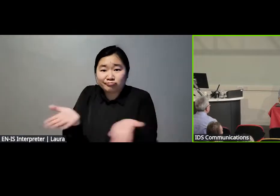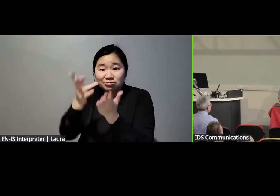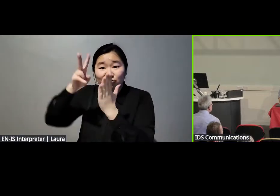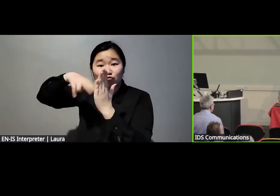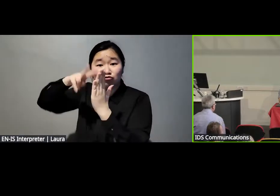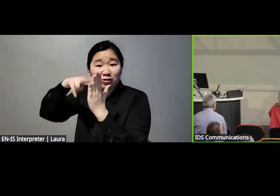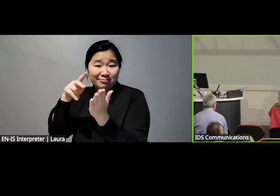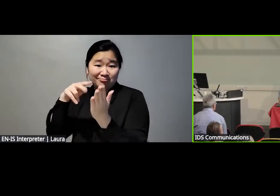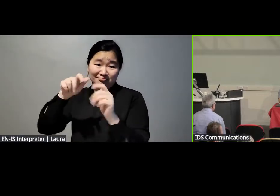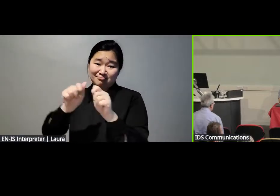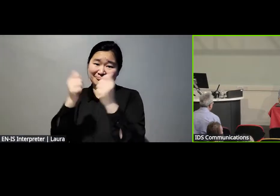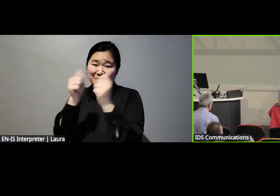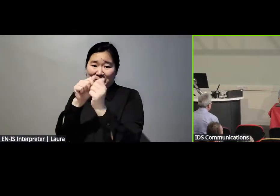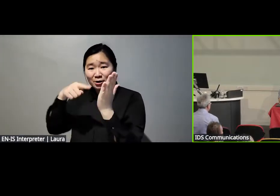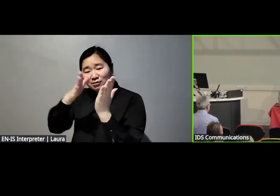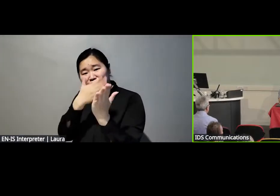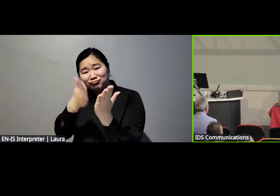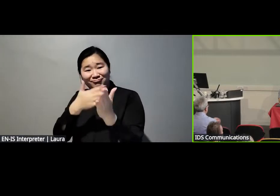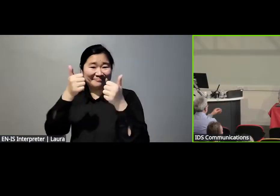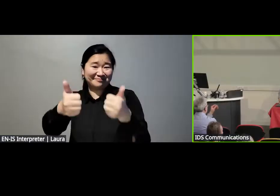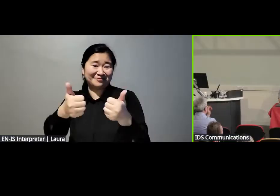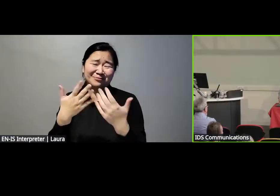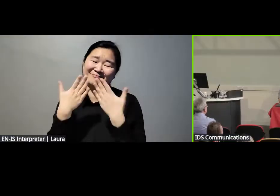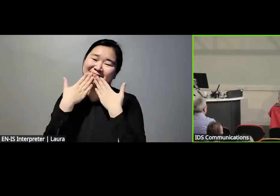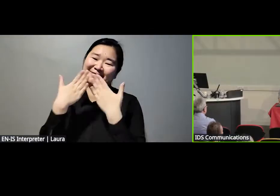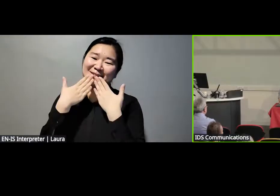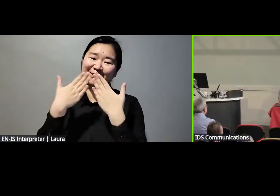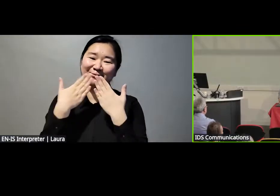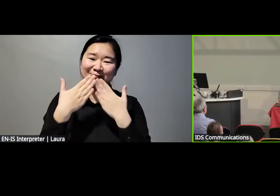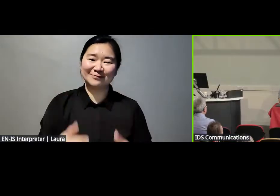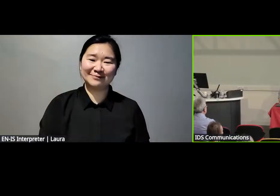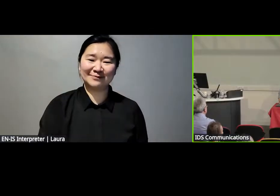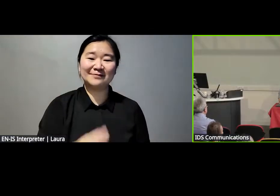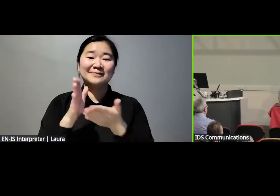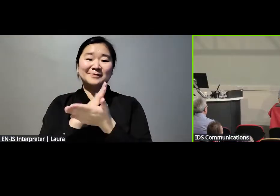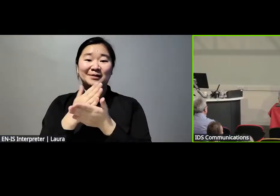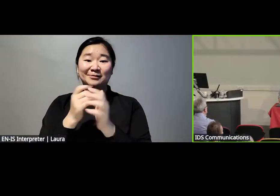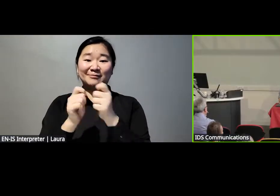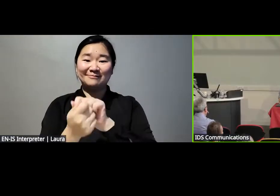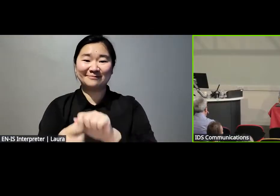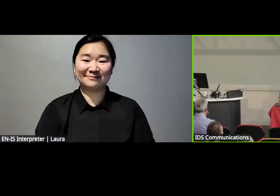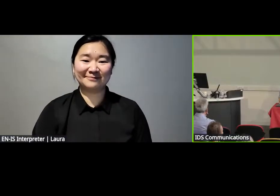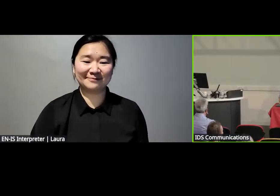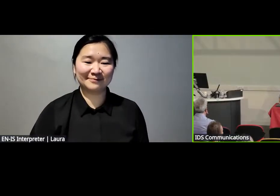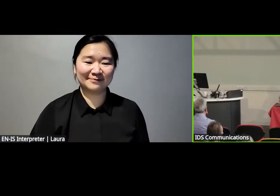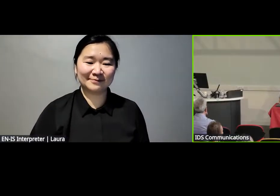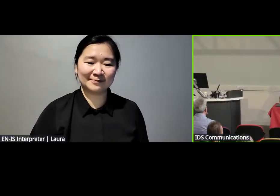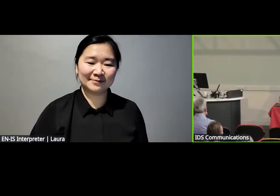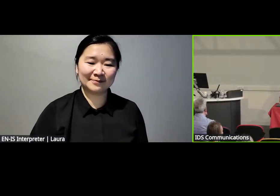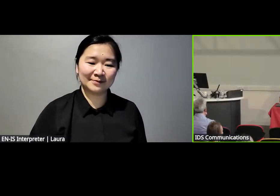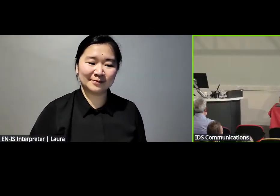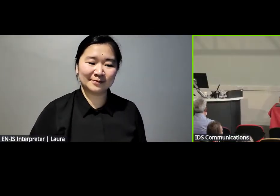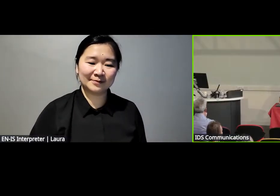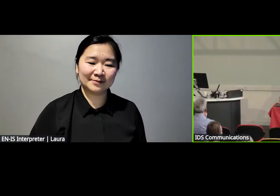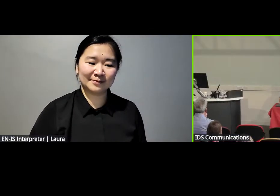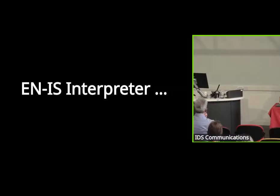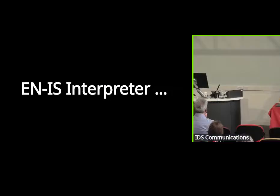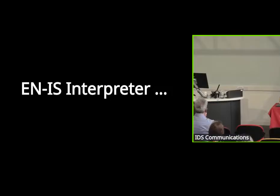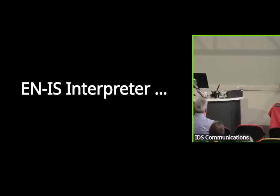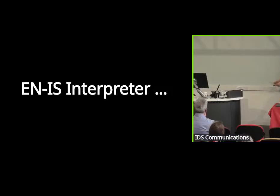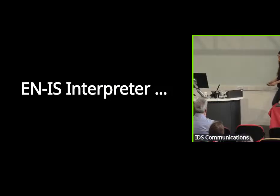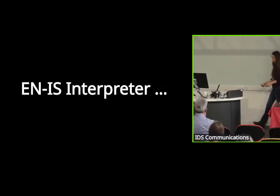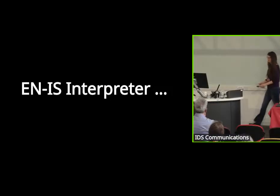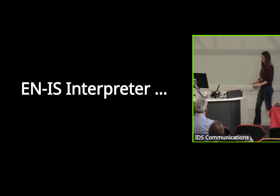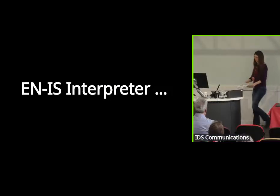it. We'll now move on to Brigitte Rohwerder, a researcher also here in the Participation, Inclusion, and Social Change